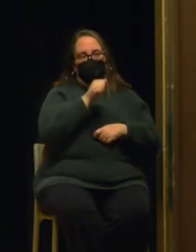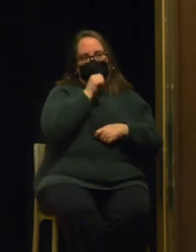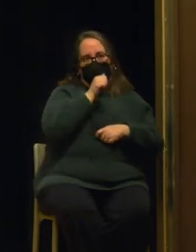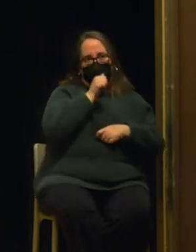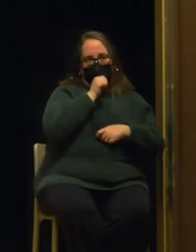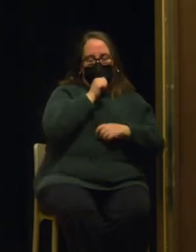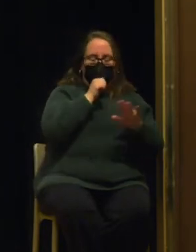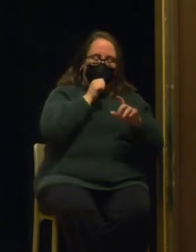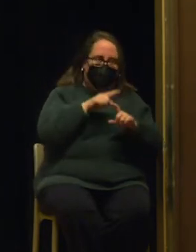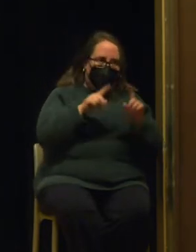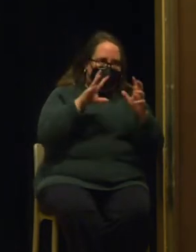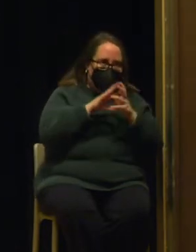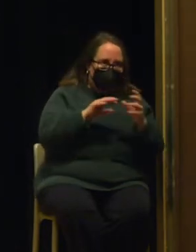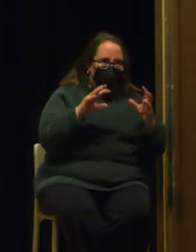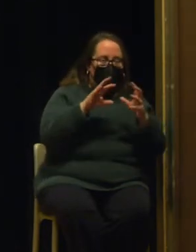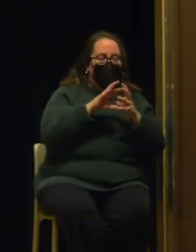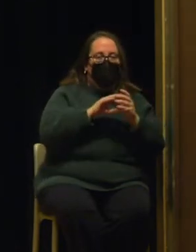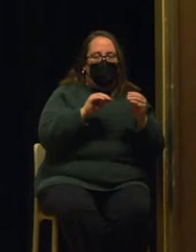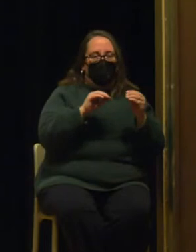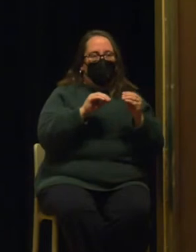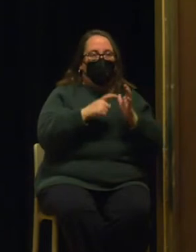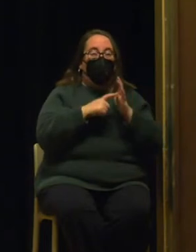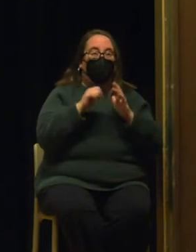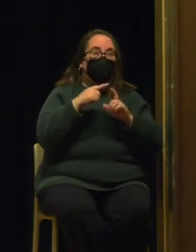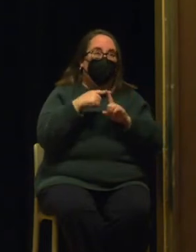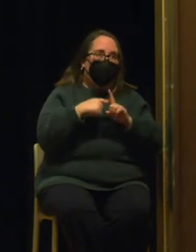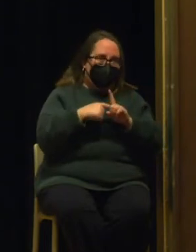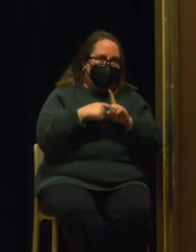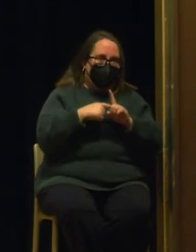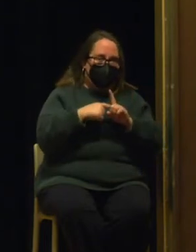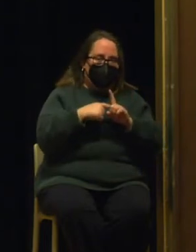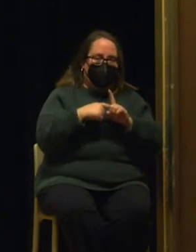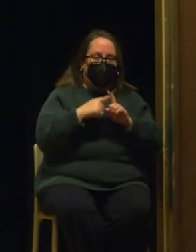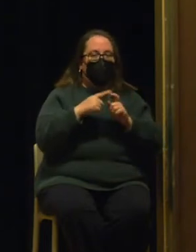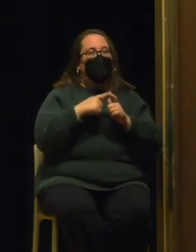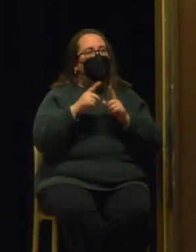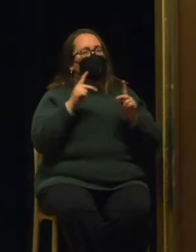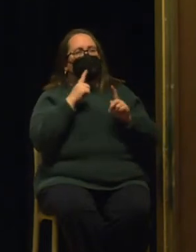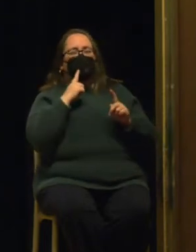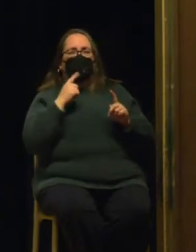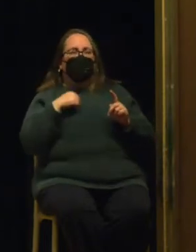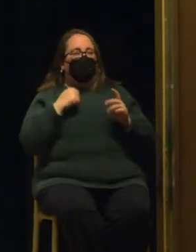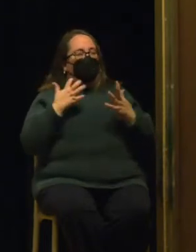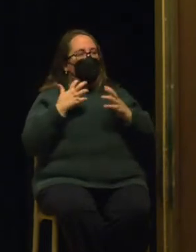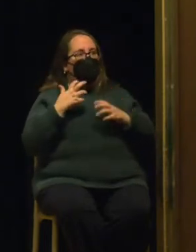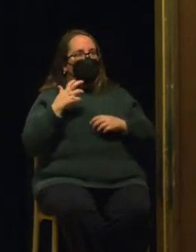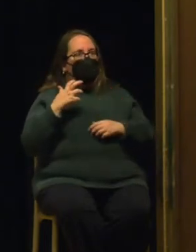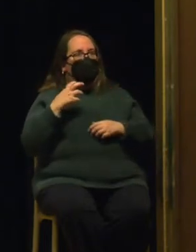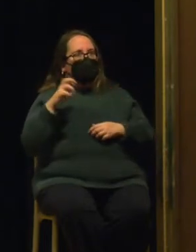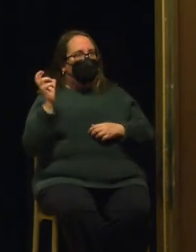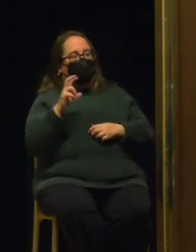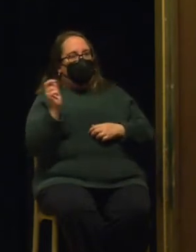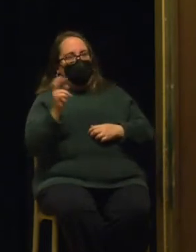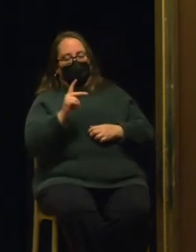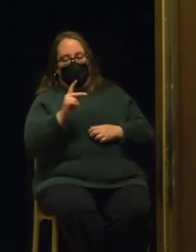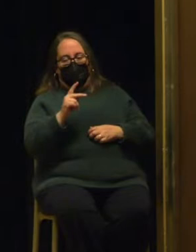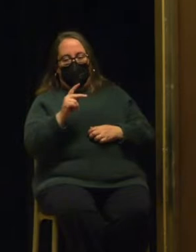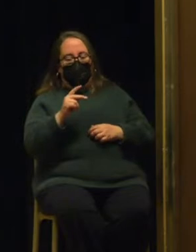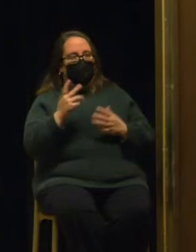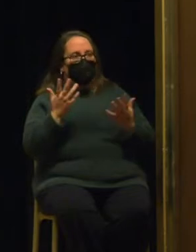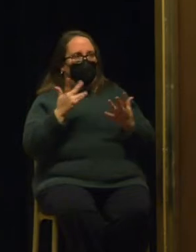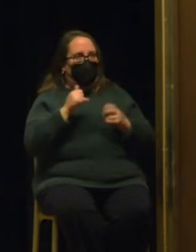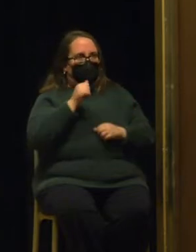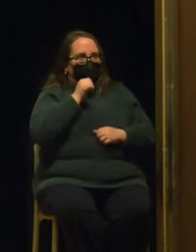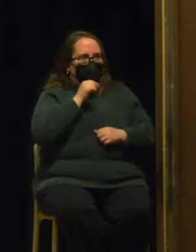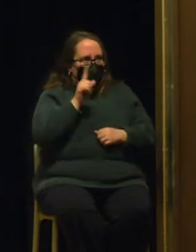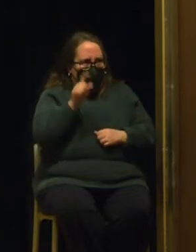whole nother story, because that took us 10 months. Mm-hmm. And then everybody was like, well, I don't want to give my stock back. Yeah. It was like, well, we're going private.